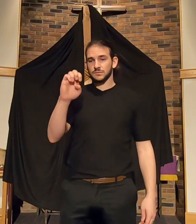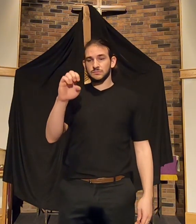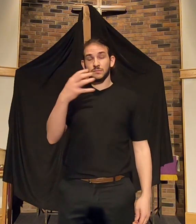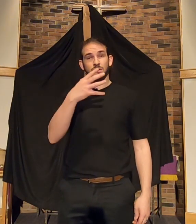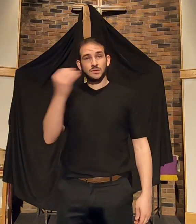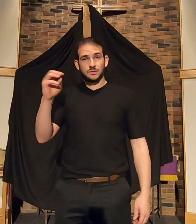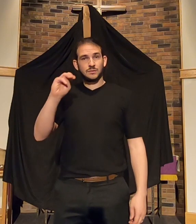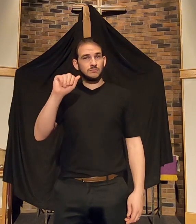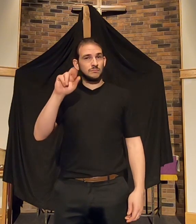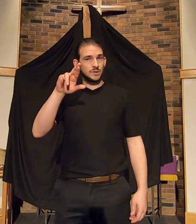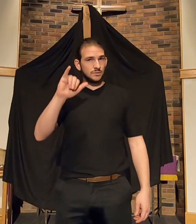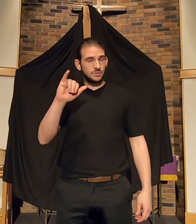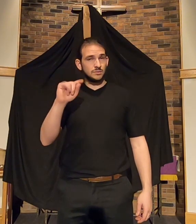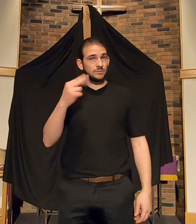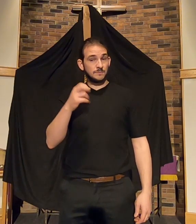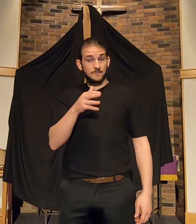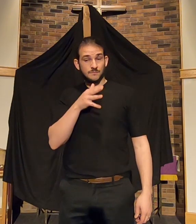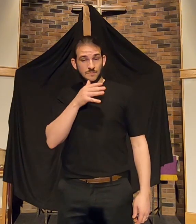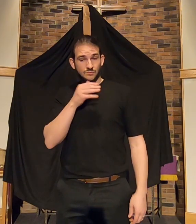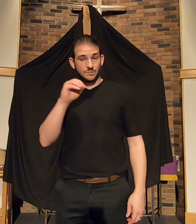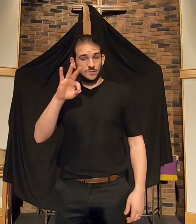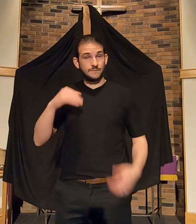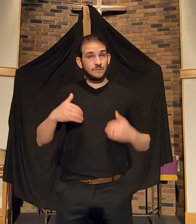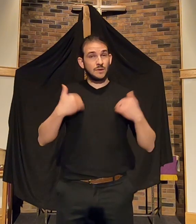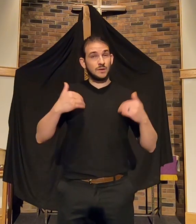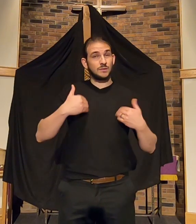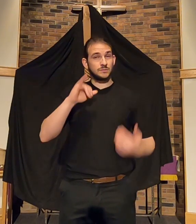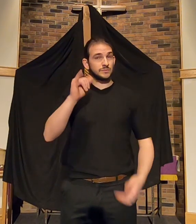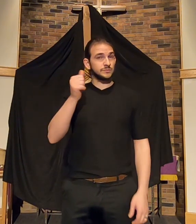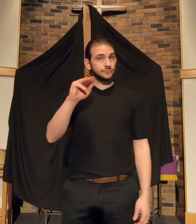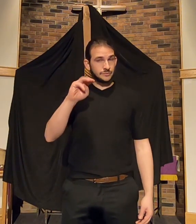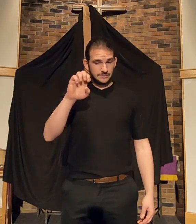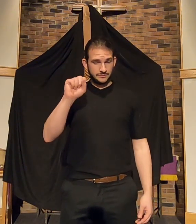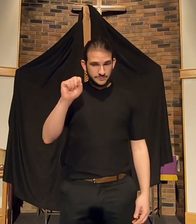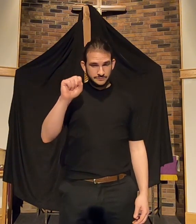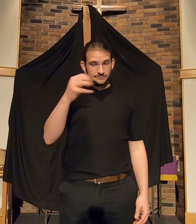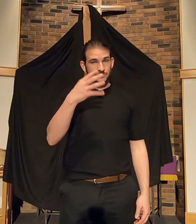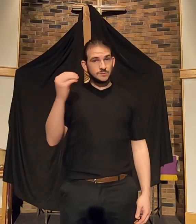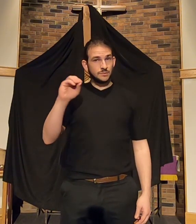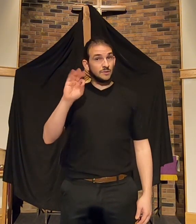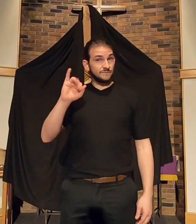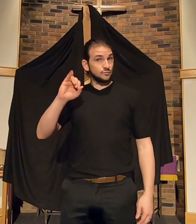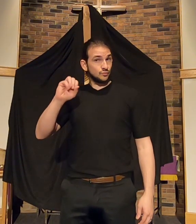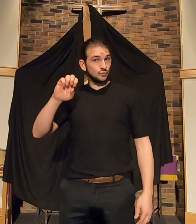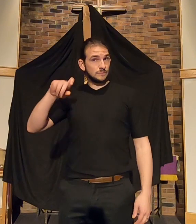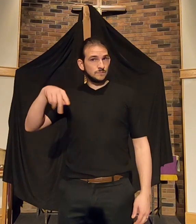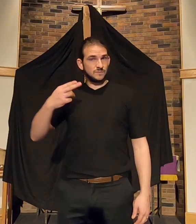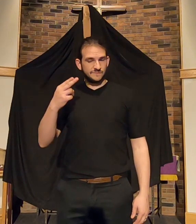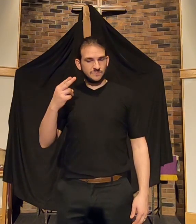Mary Magdalene, and Mary, the mother of the younger James and of